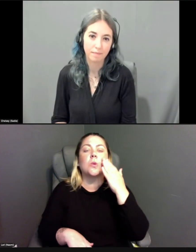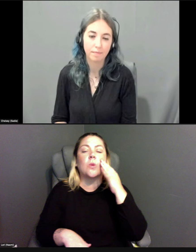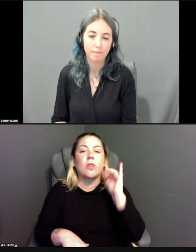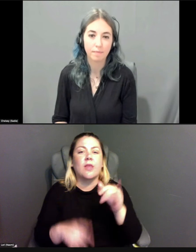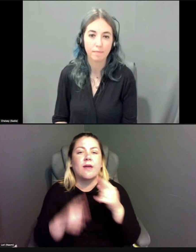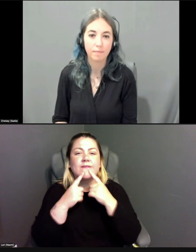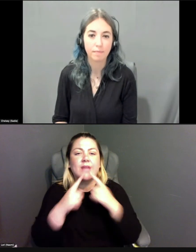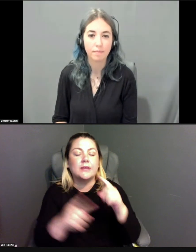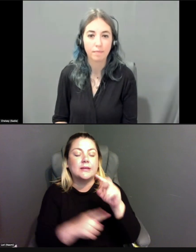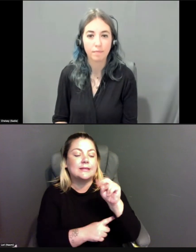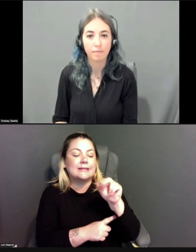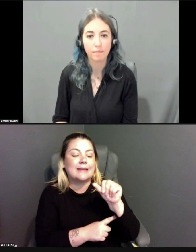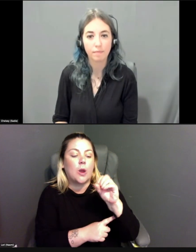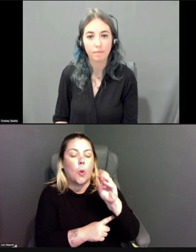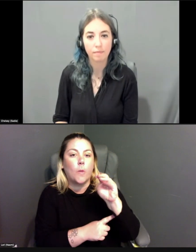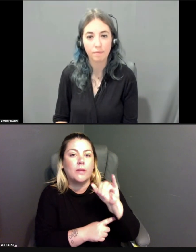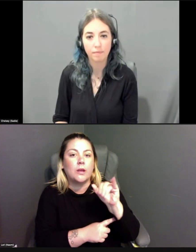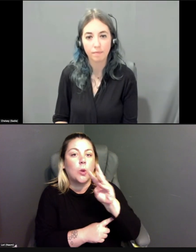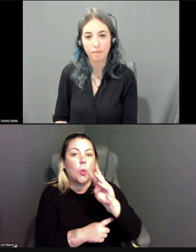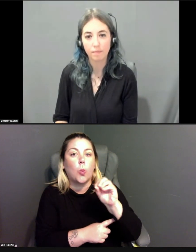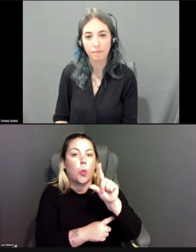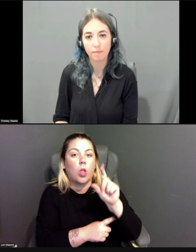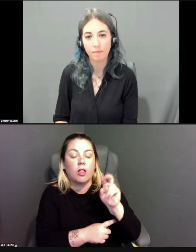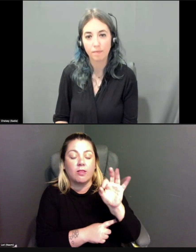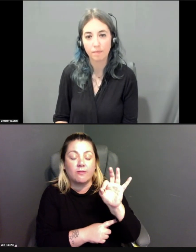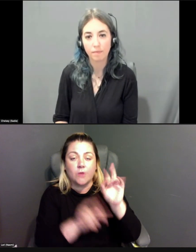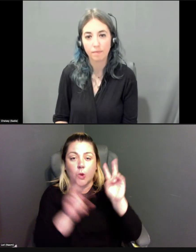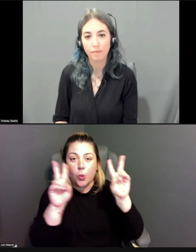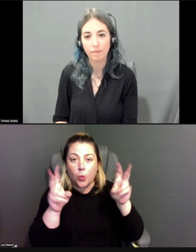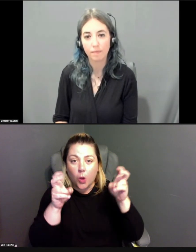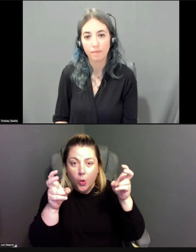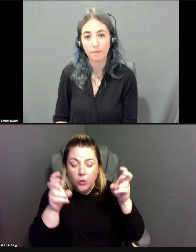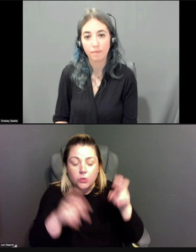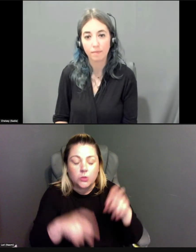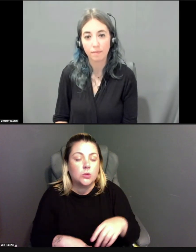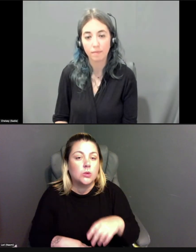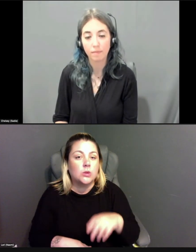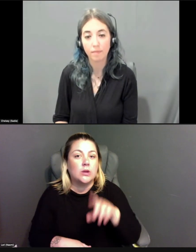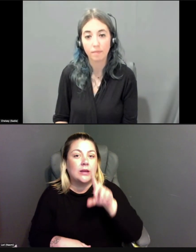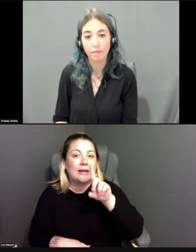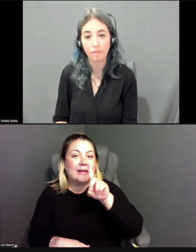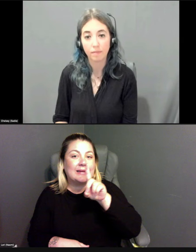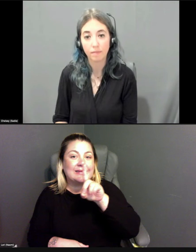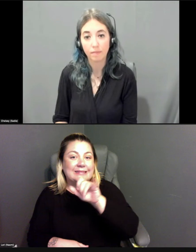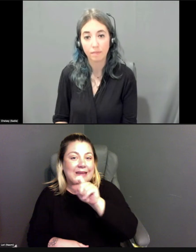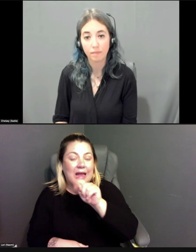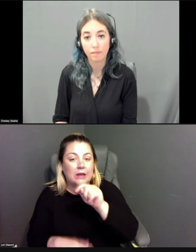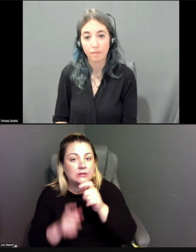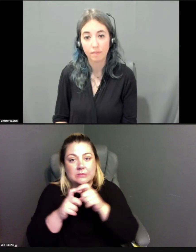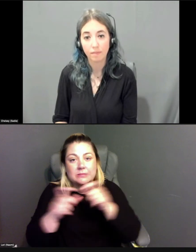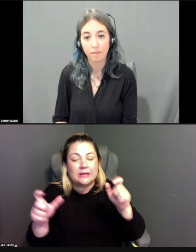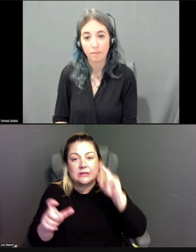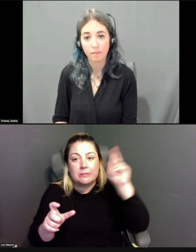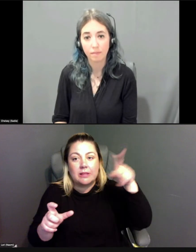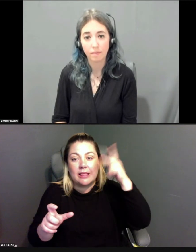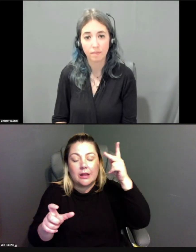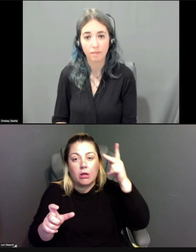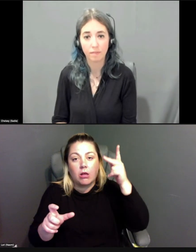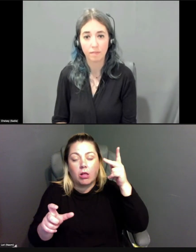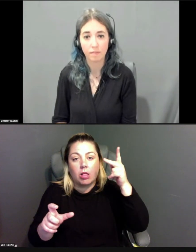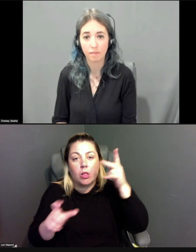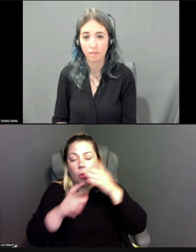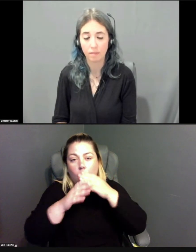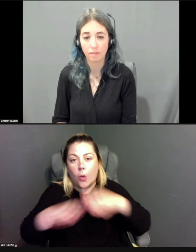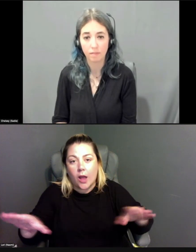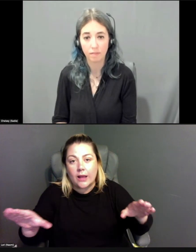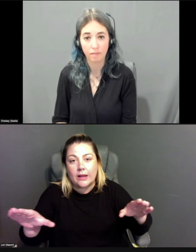Naomi Wolf quote about how dieting is the most potent political sedative in women's history. Naomi Wolf, who has also gone down